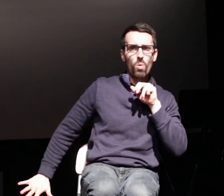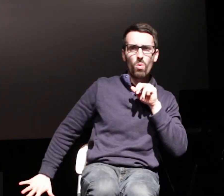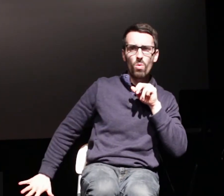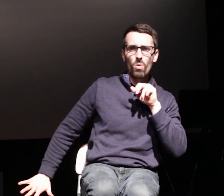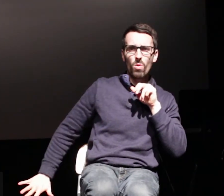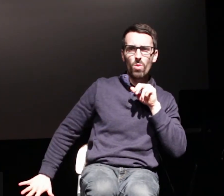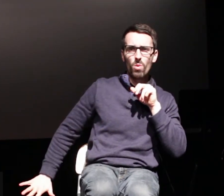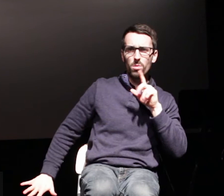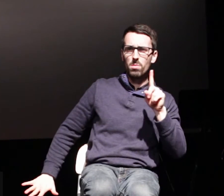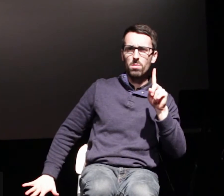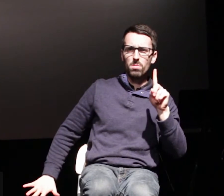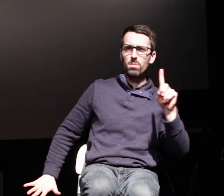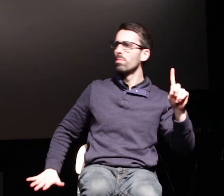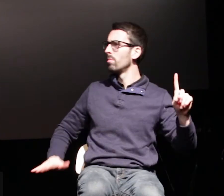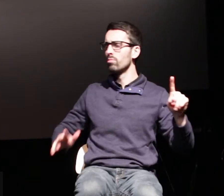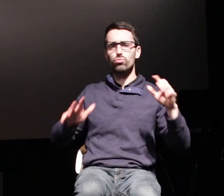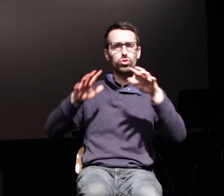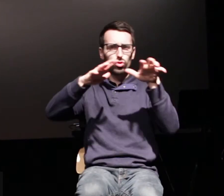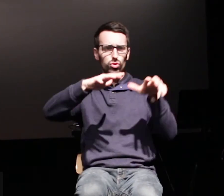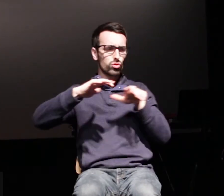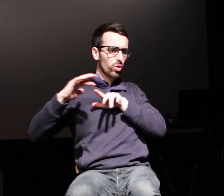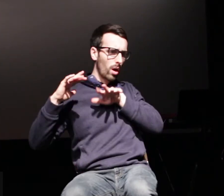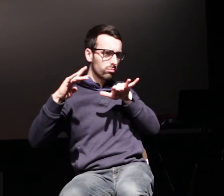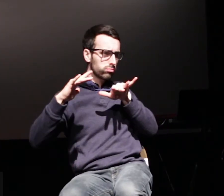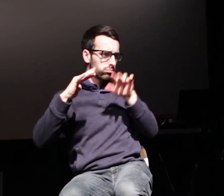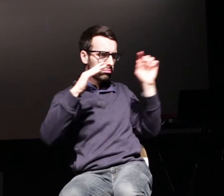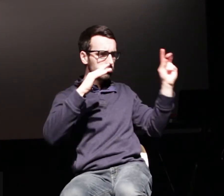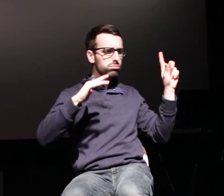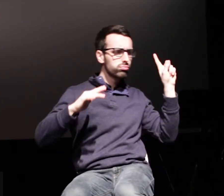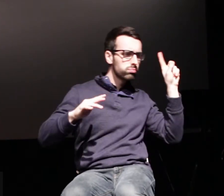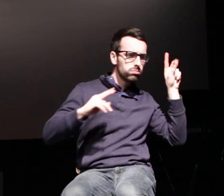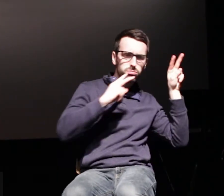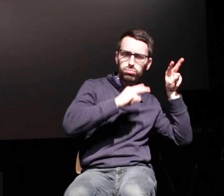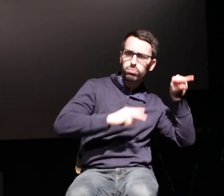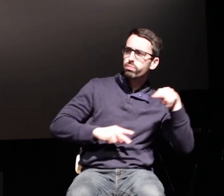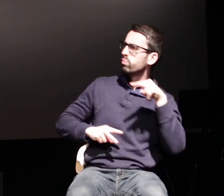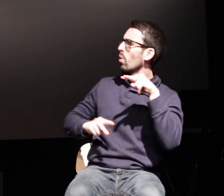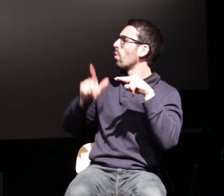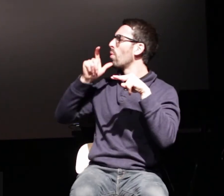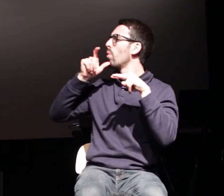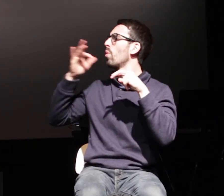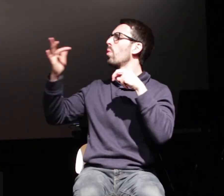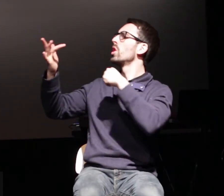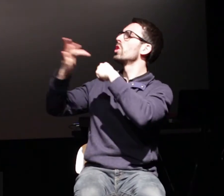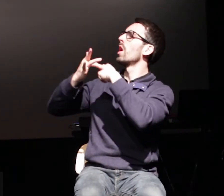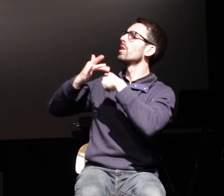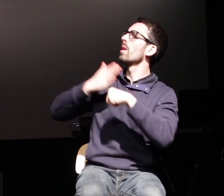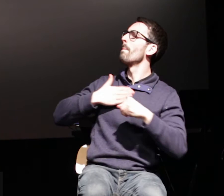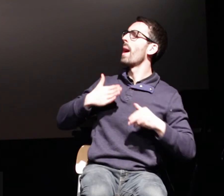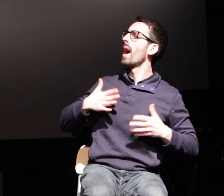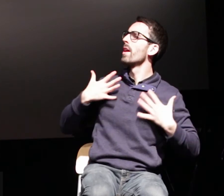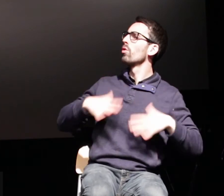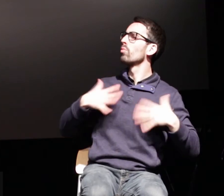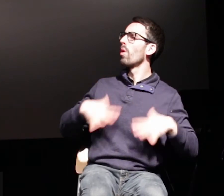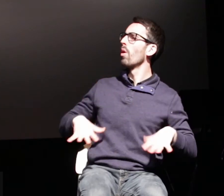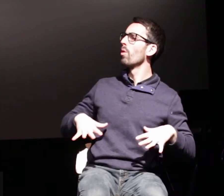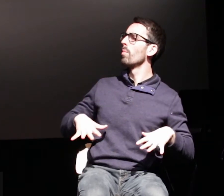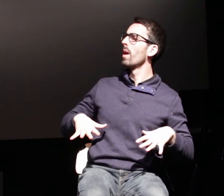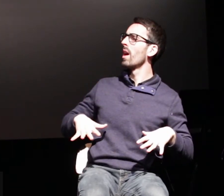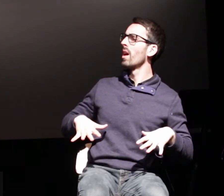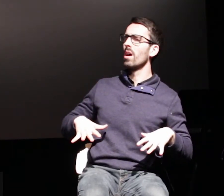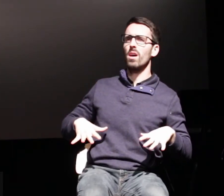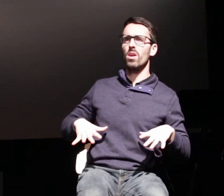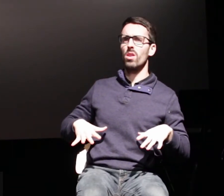"Who touched my robe?" His disciples said to him, "Look at this crowd pressing around you. How can you ask who touched me?" They're really like,